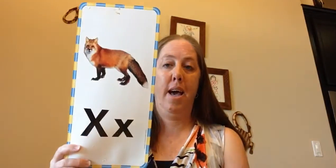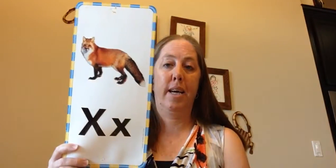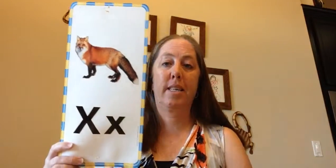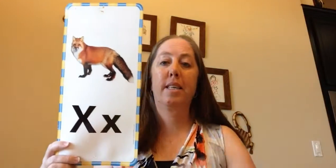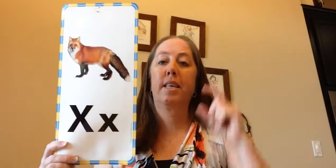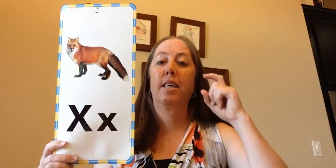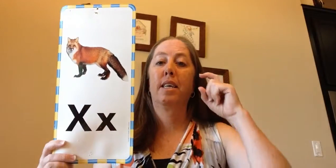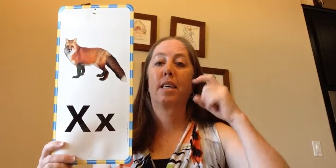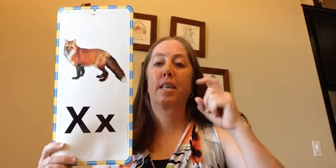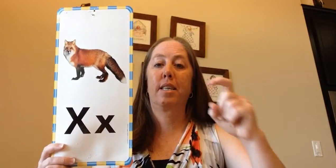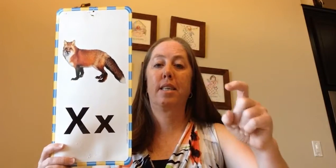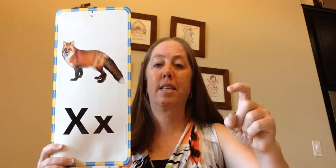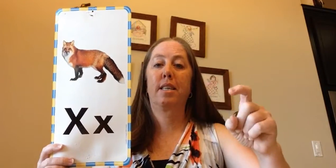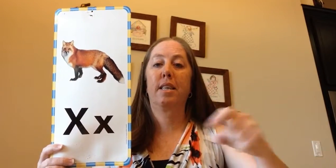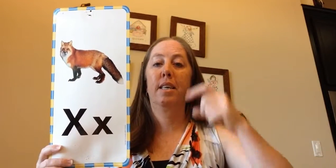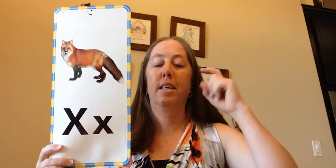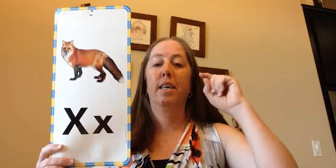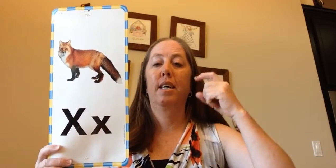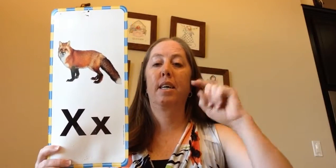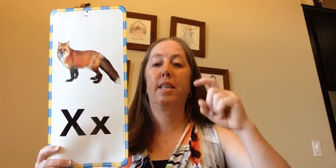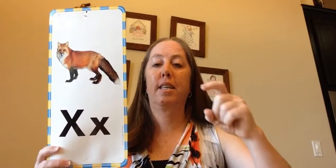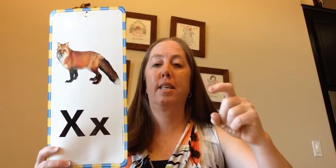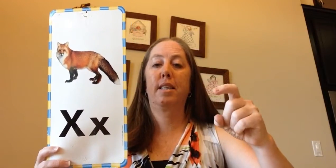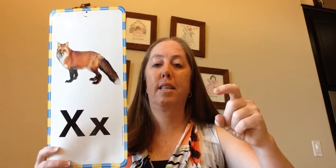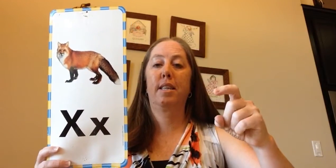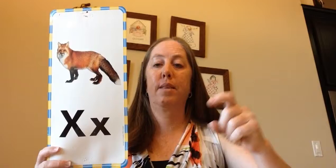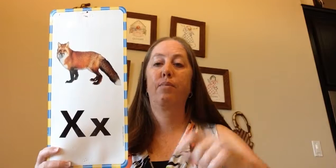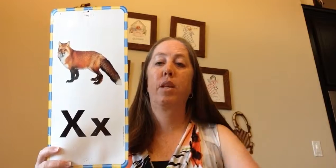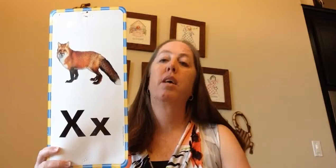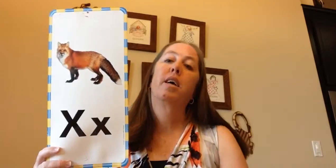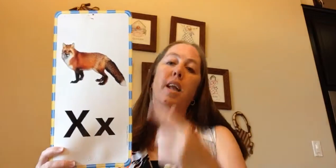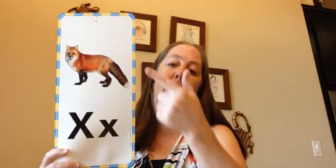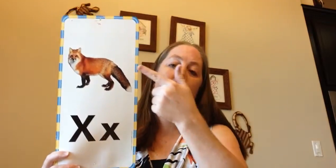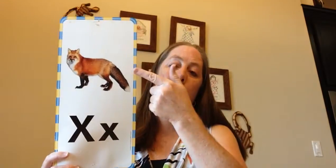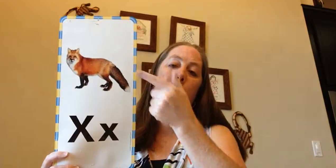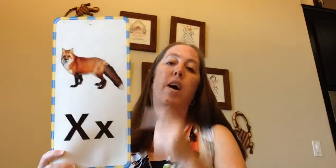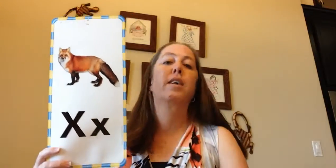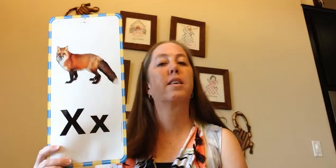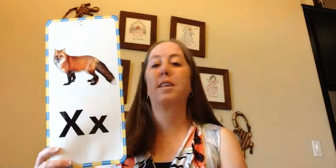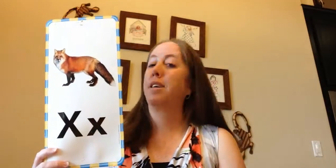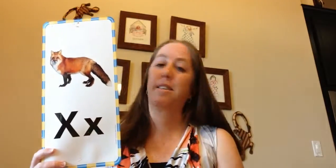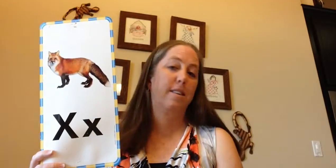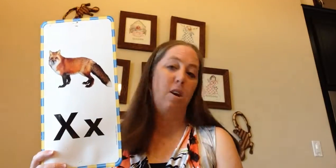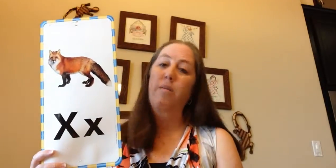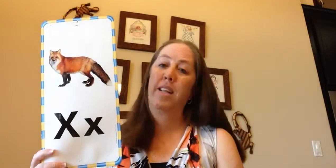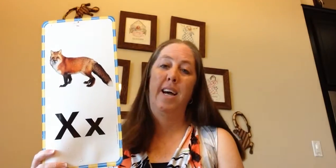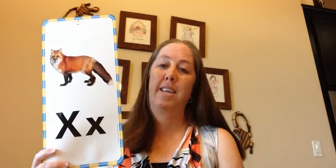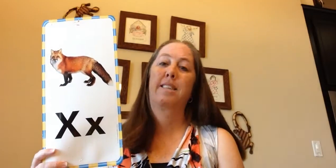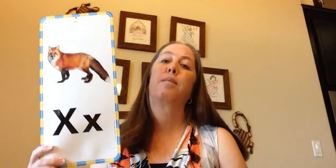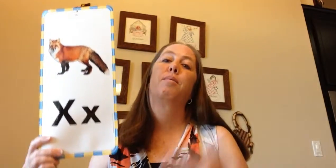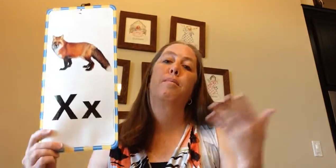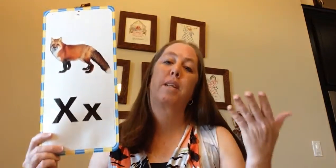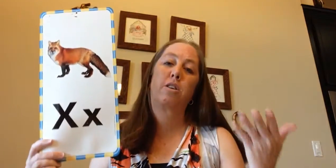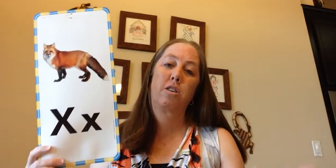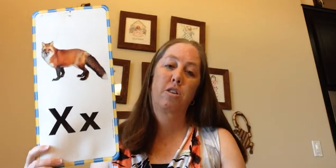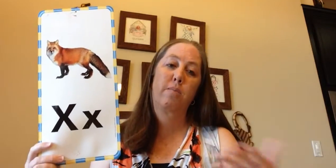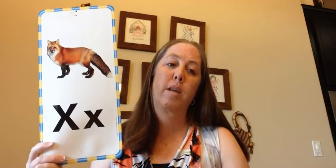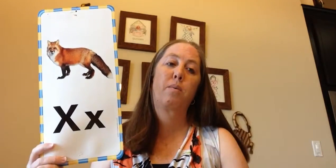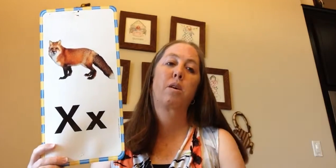X, X, X, and I know Fox does not start with X, but there's just so many words